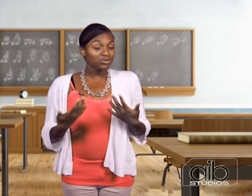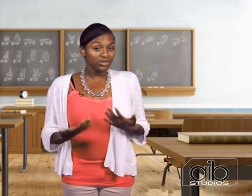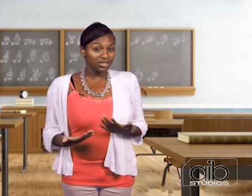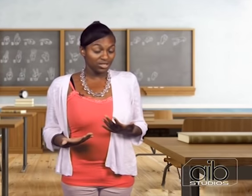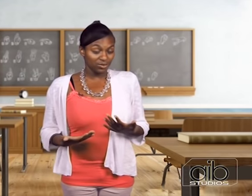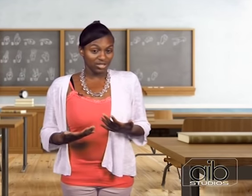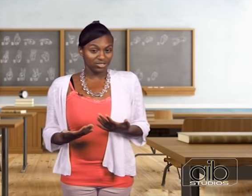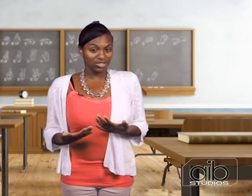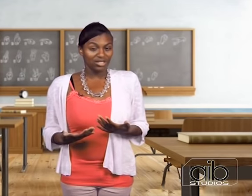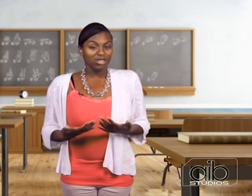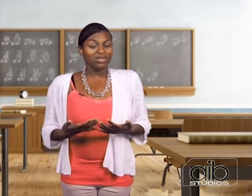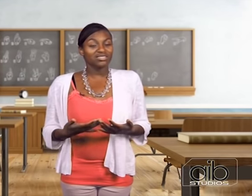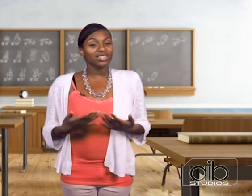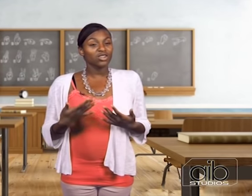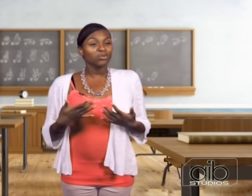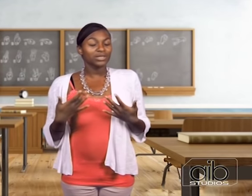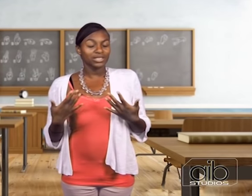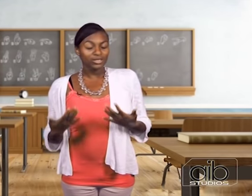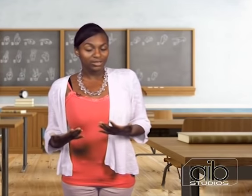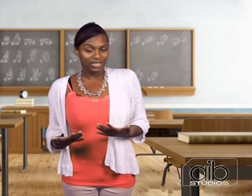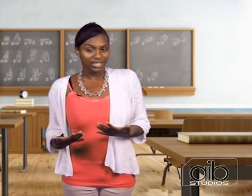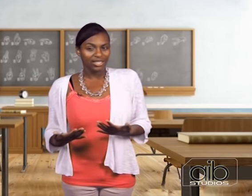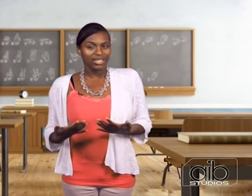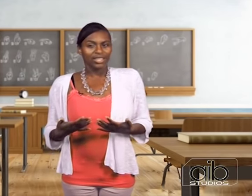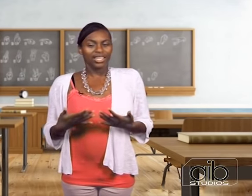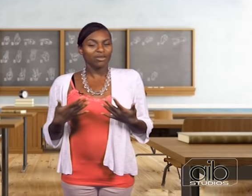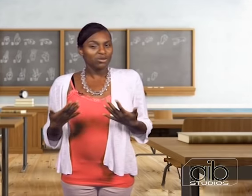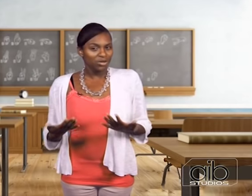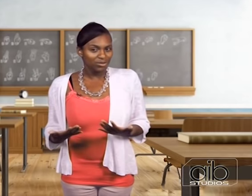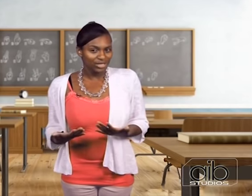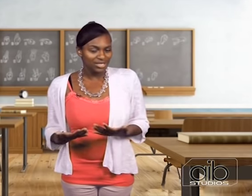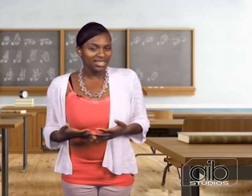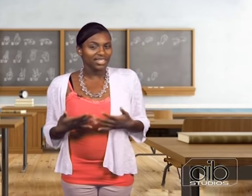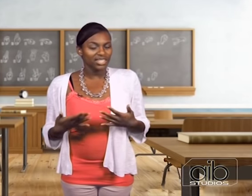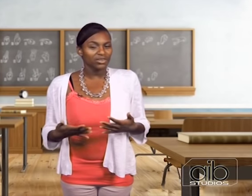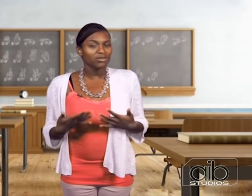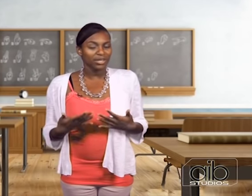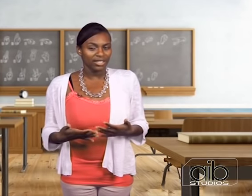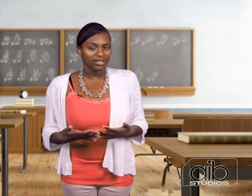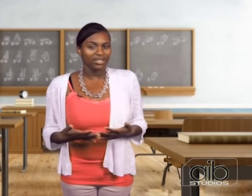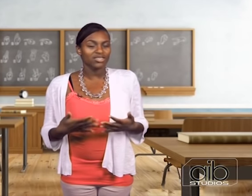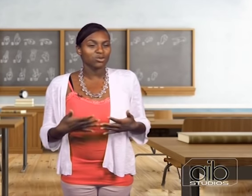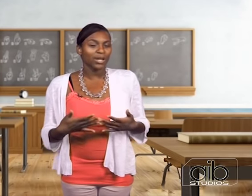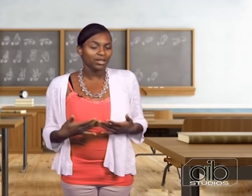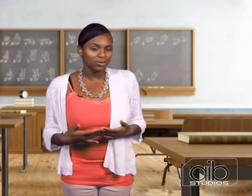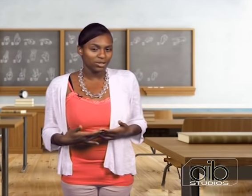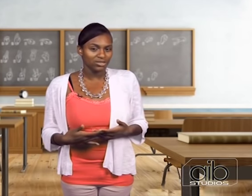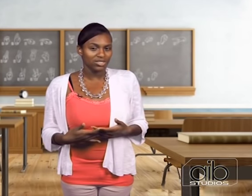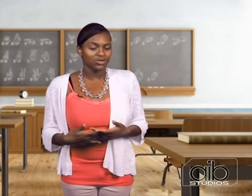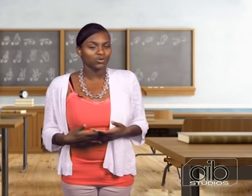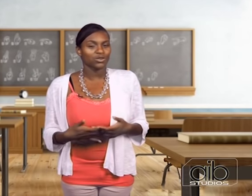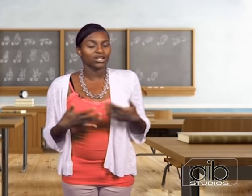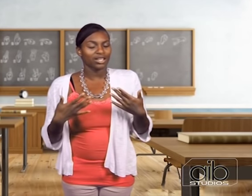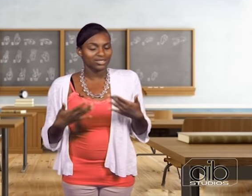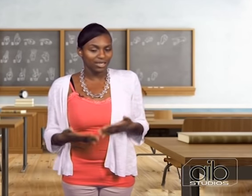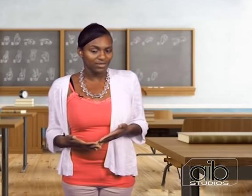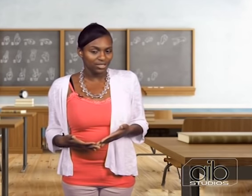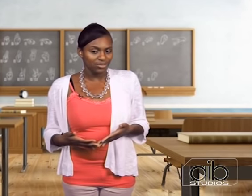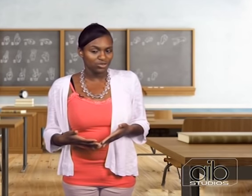really good question, because I know politically everyone believes that hearing impaired is the right word to use for a deaf individual